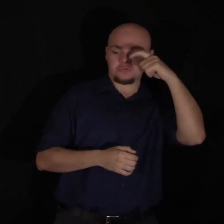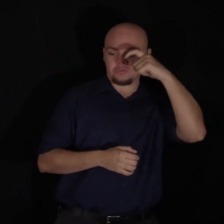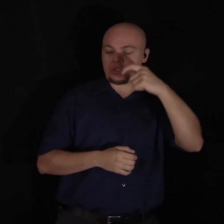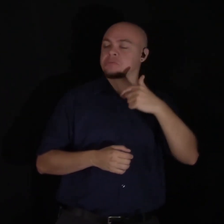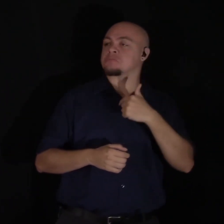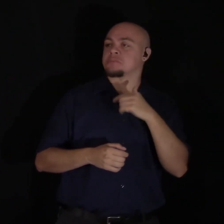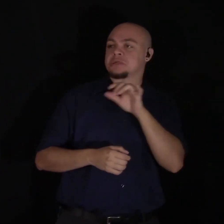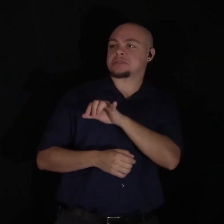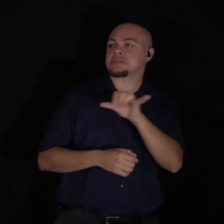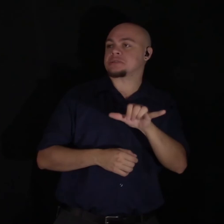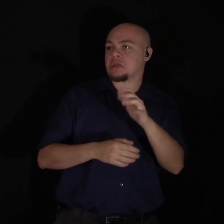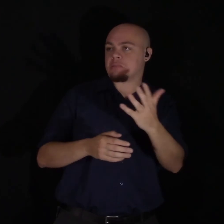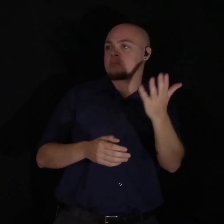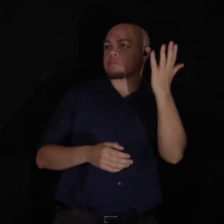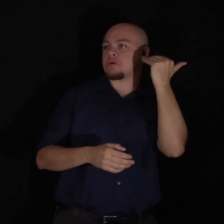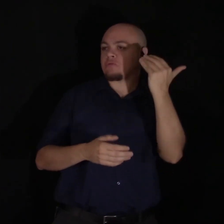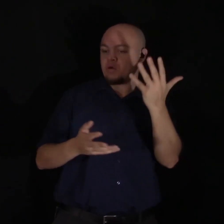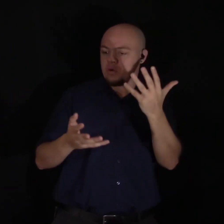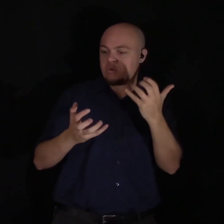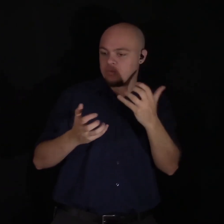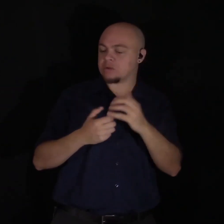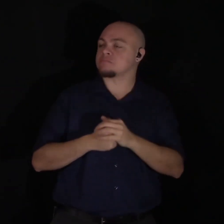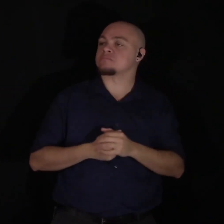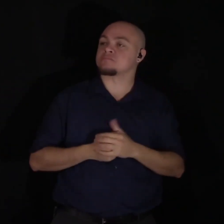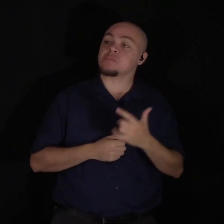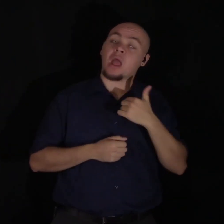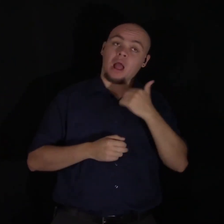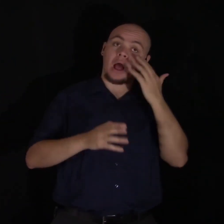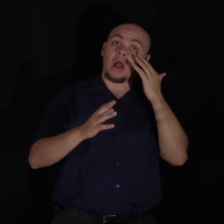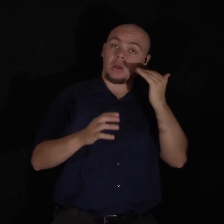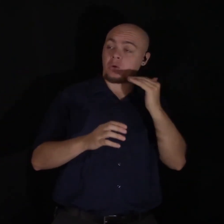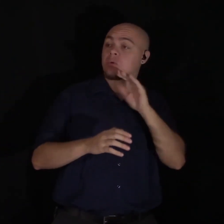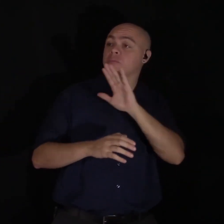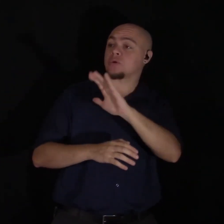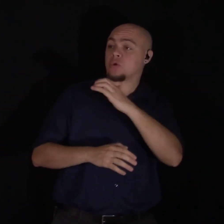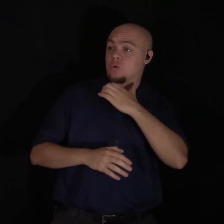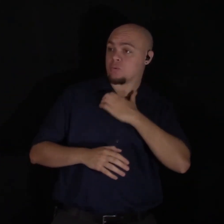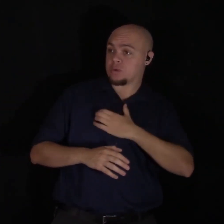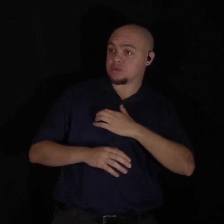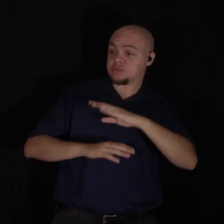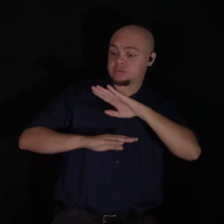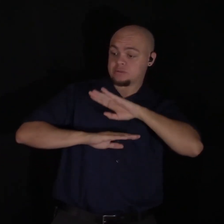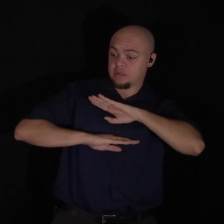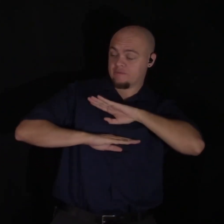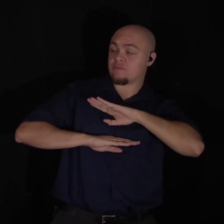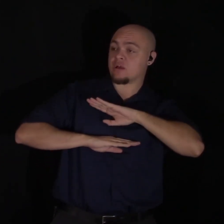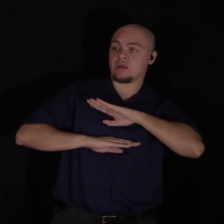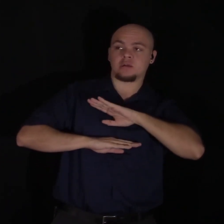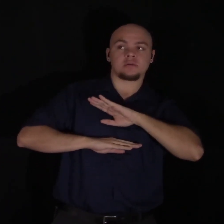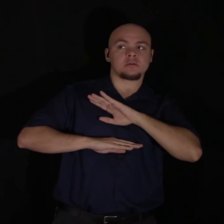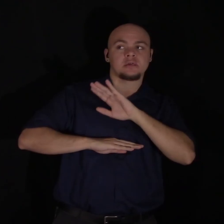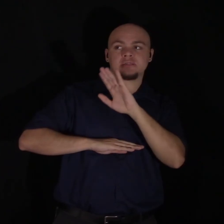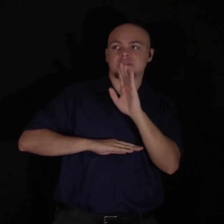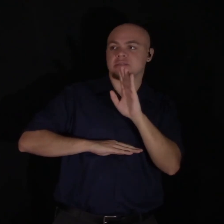and I ardently hope that the gratification of your wishes may not be a serpent to sting you, as mine has